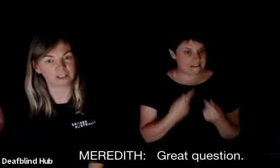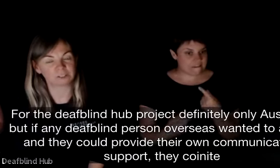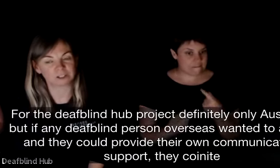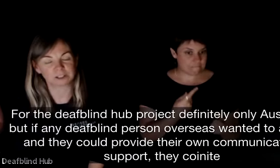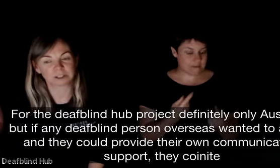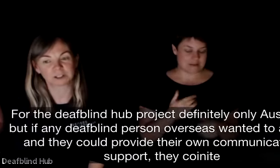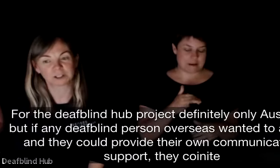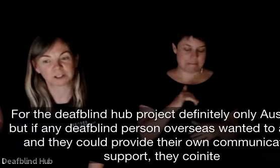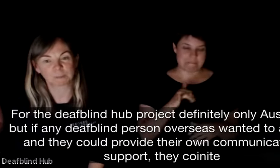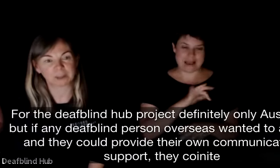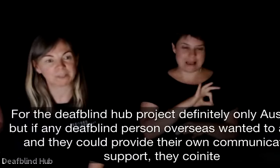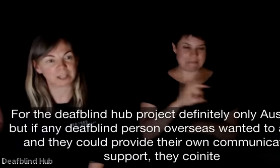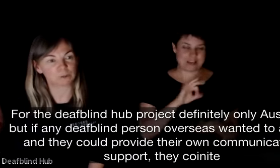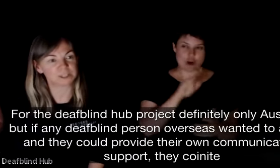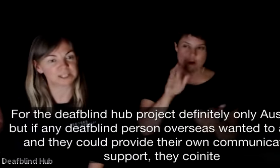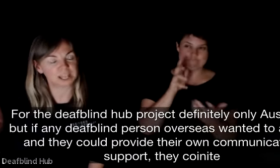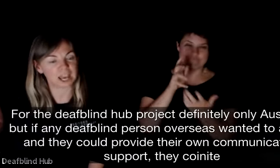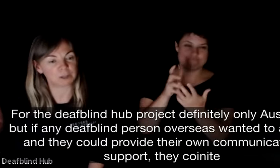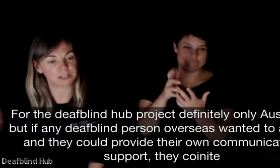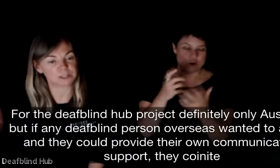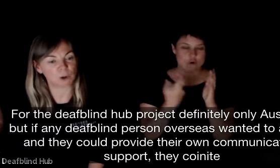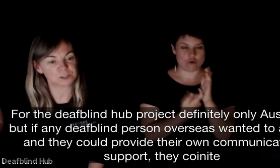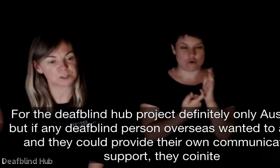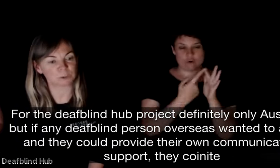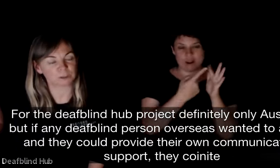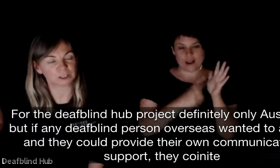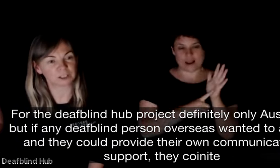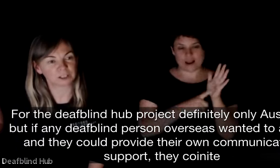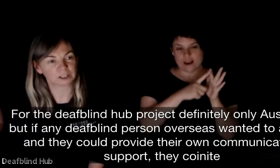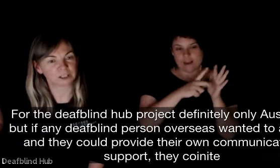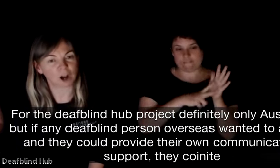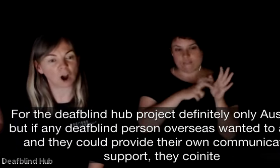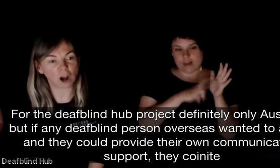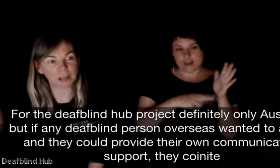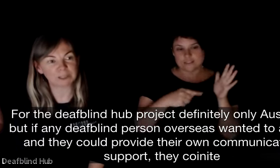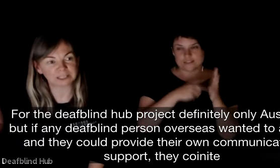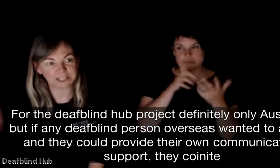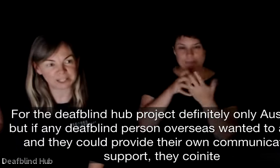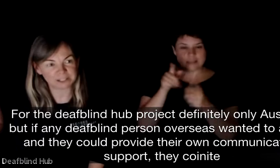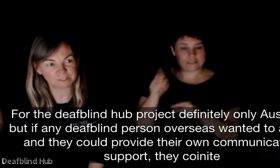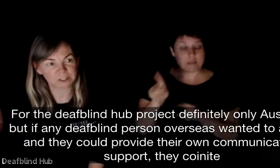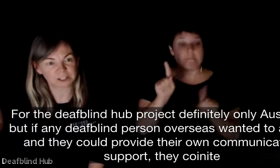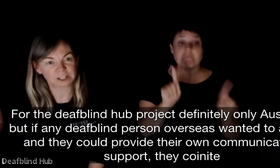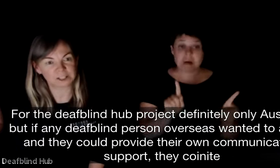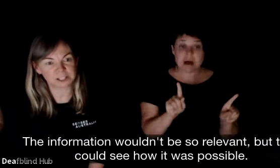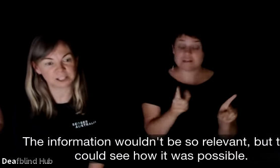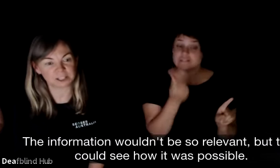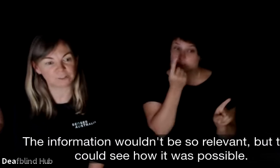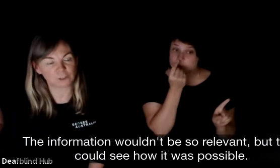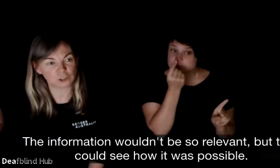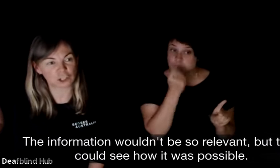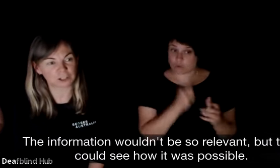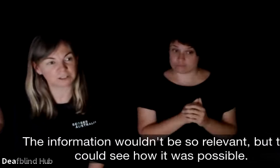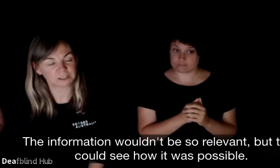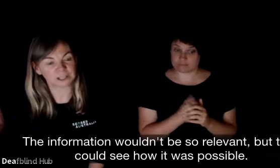so relevant, but they could see how it is possible. I believe this in